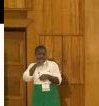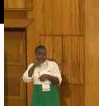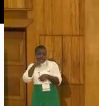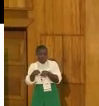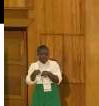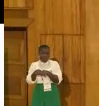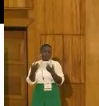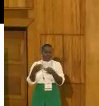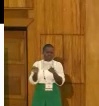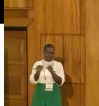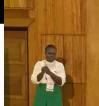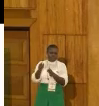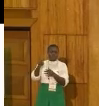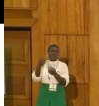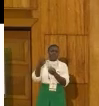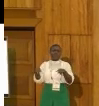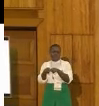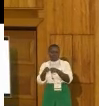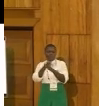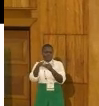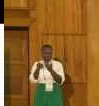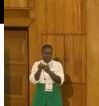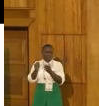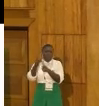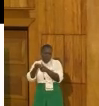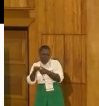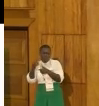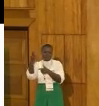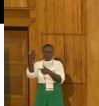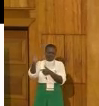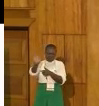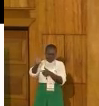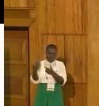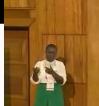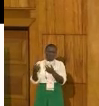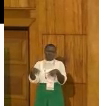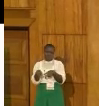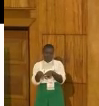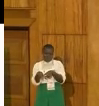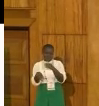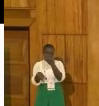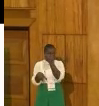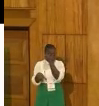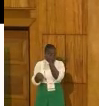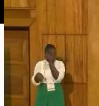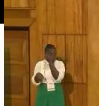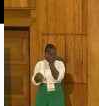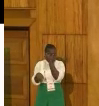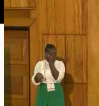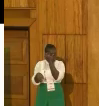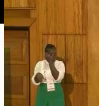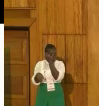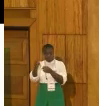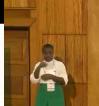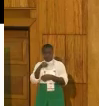your biases or your values or your preferences to get in the way of the service you have to deliver. You don't let your biases dictate, oh,